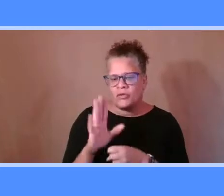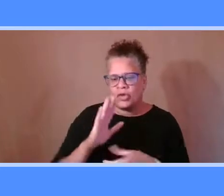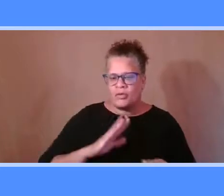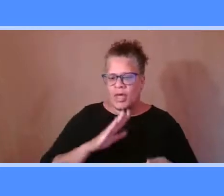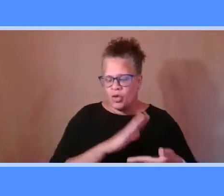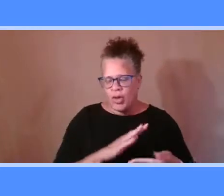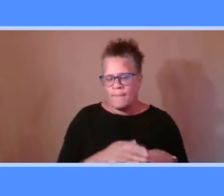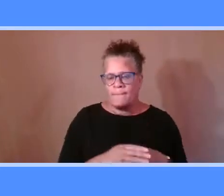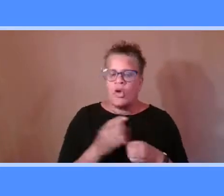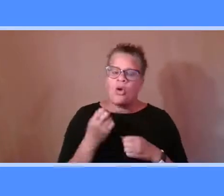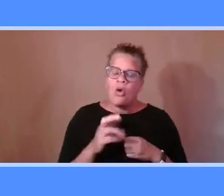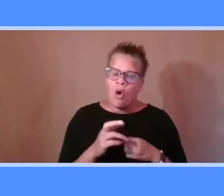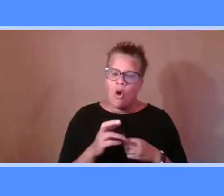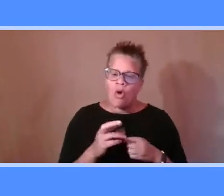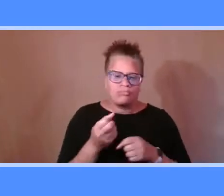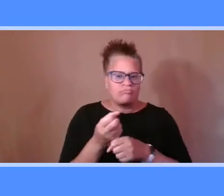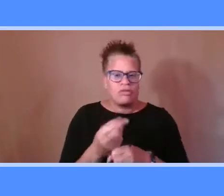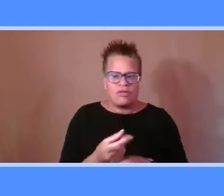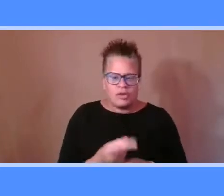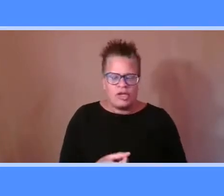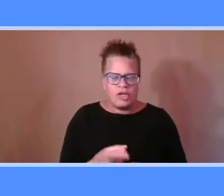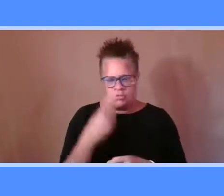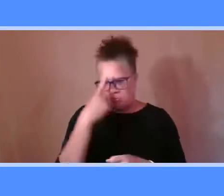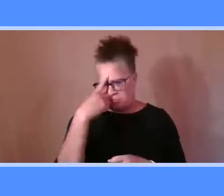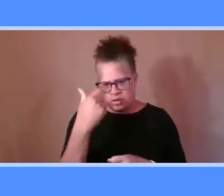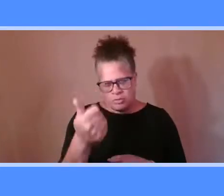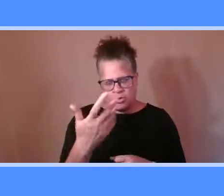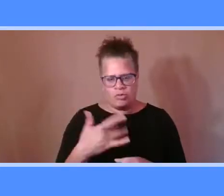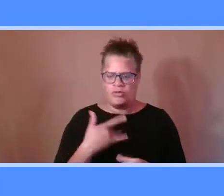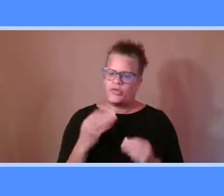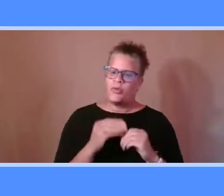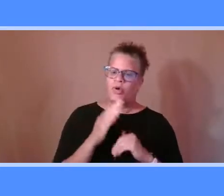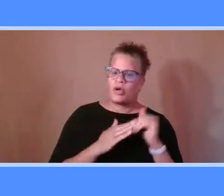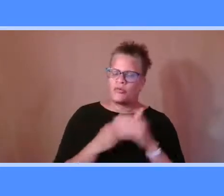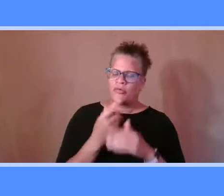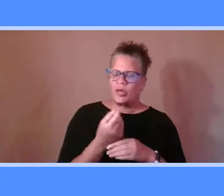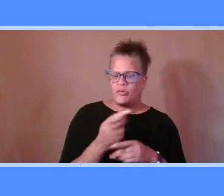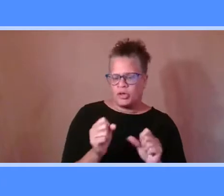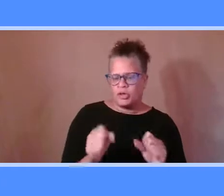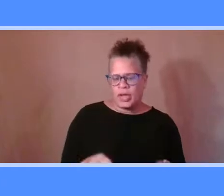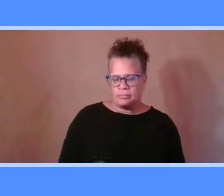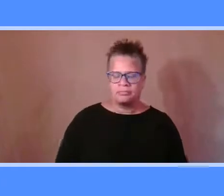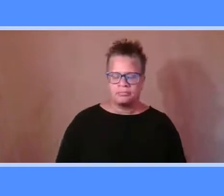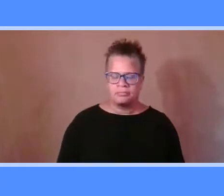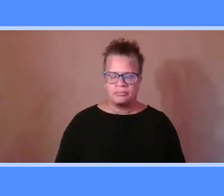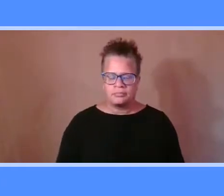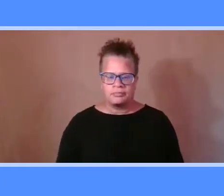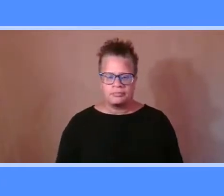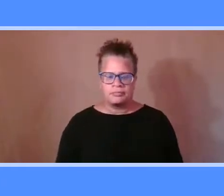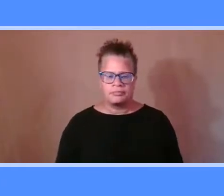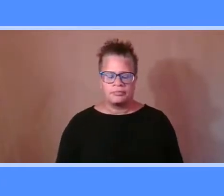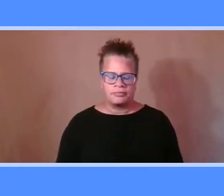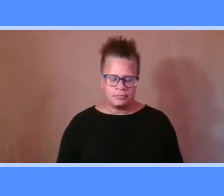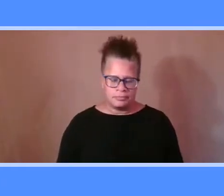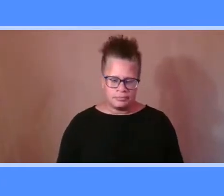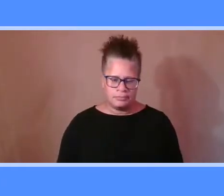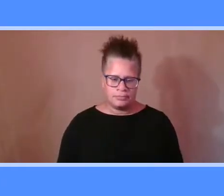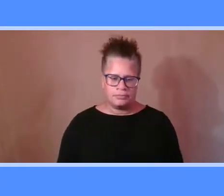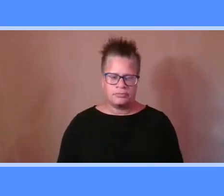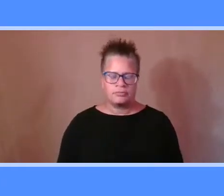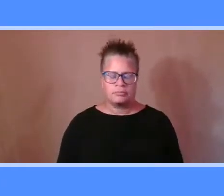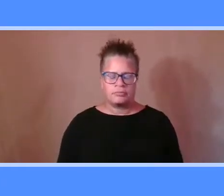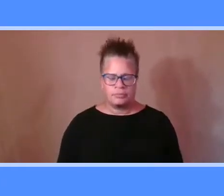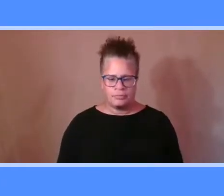mammogram, or just sticking with every 1 year if you feel more comfortable with that. Okay, and